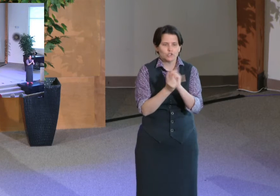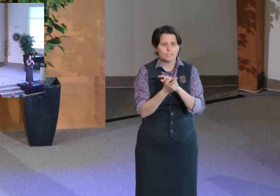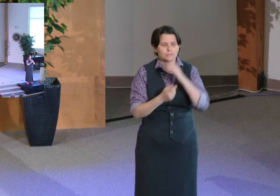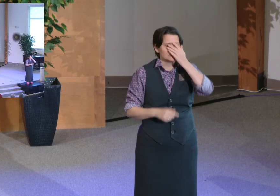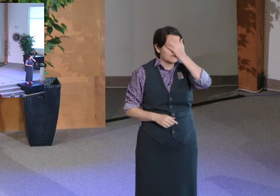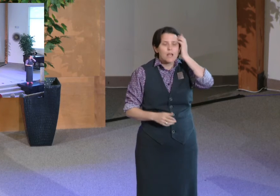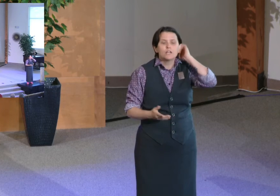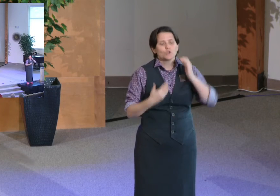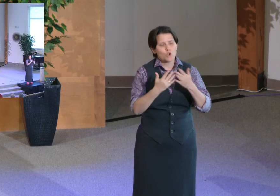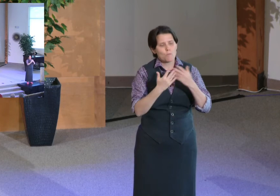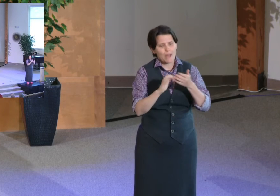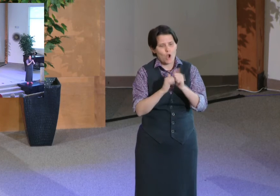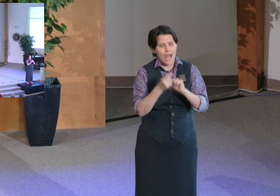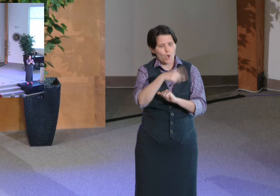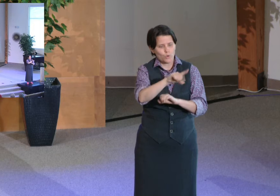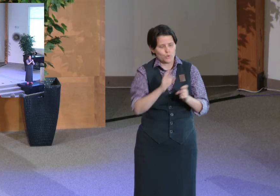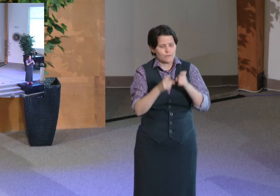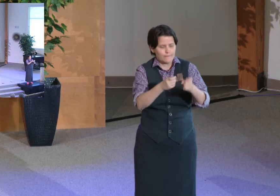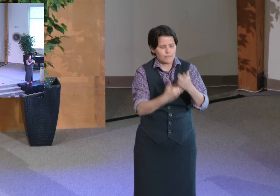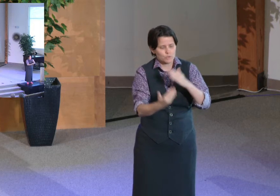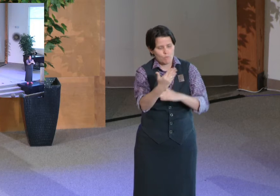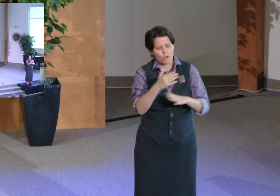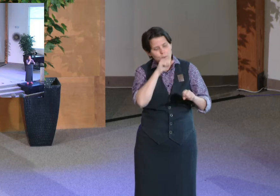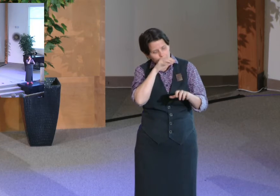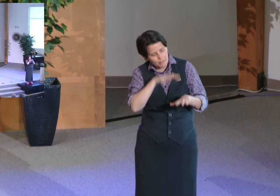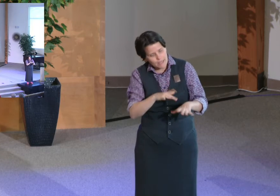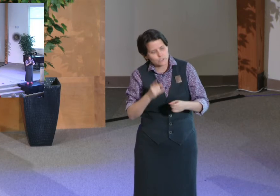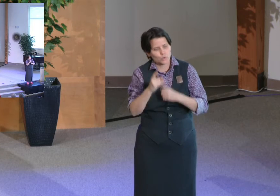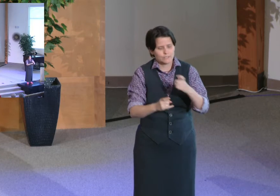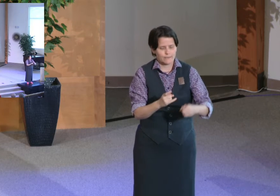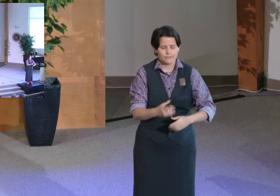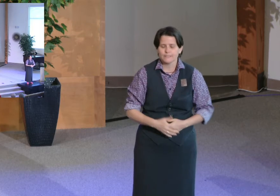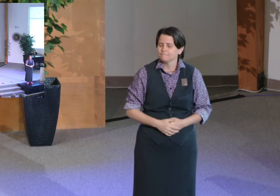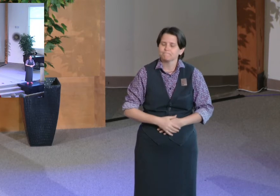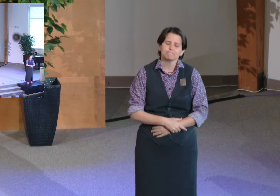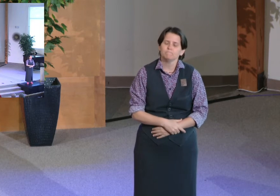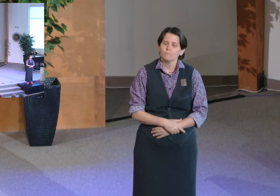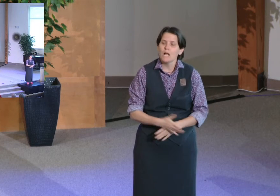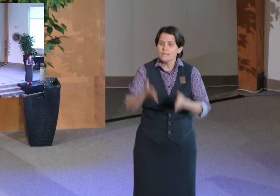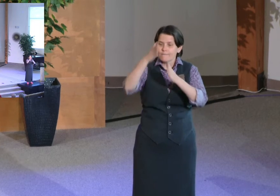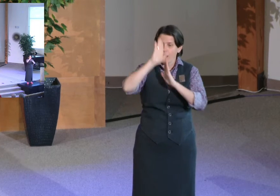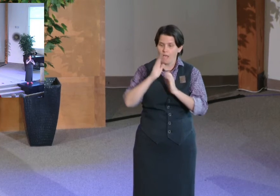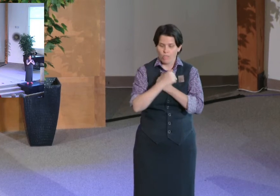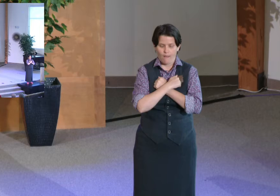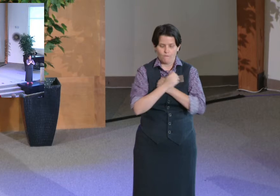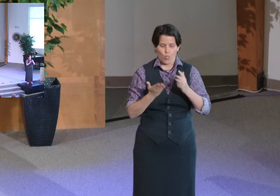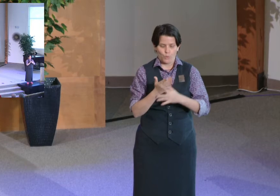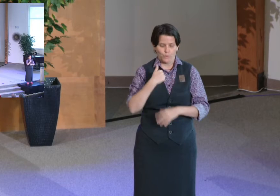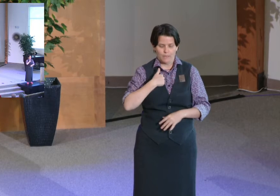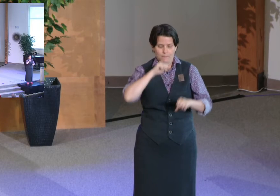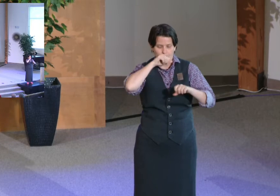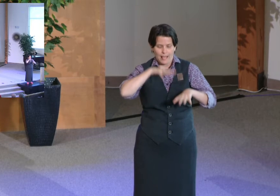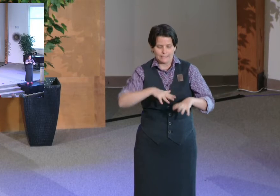affirmation with me. Divine love through me blesses and multiplies all that